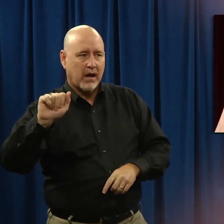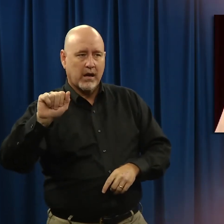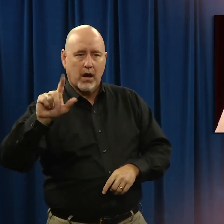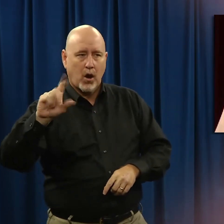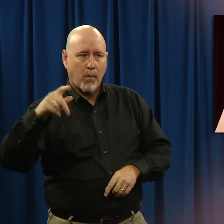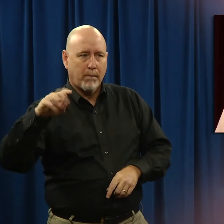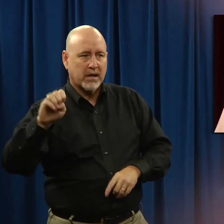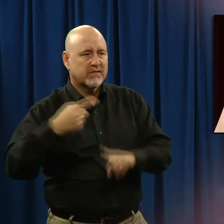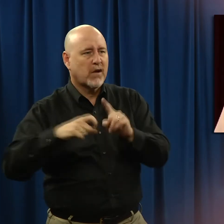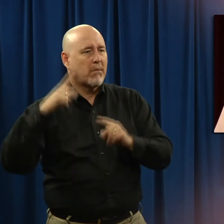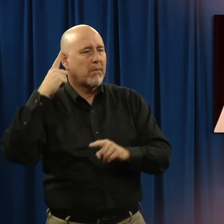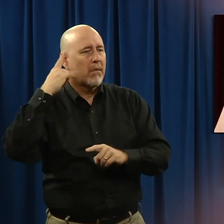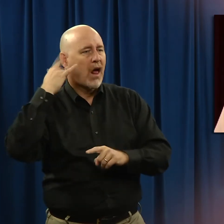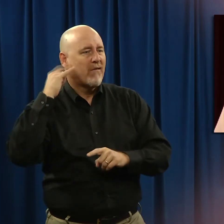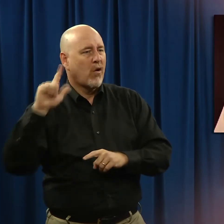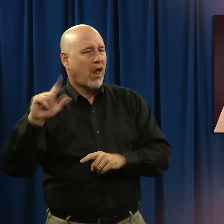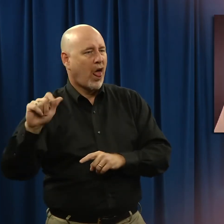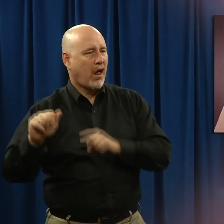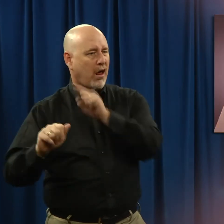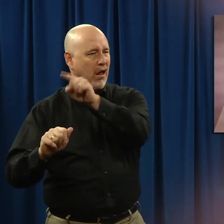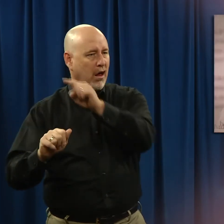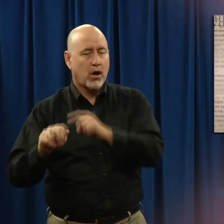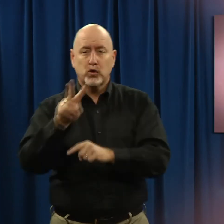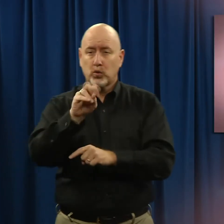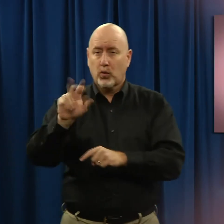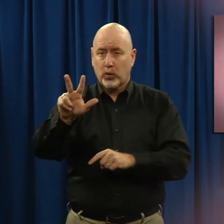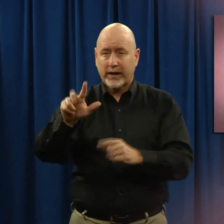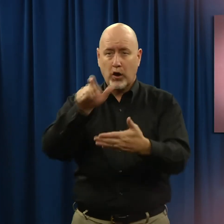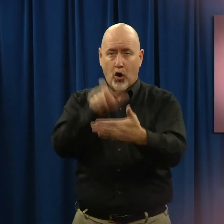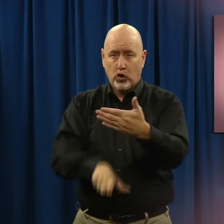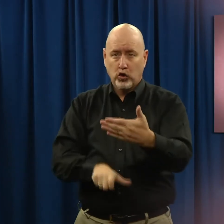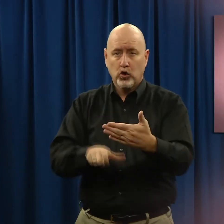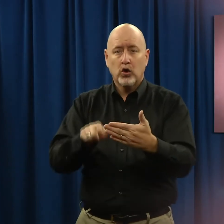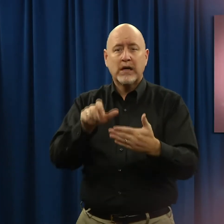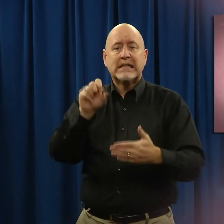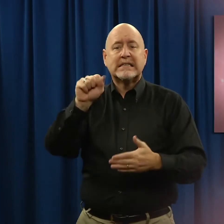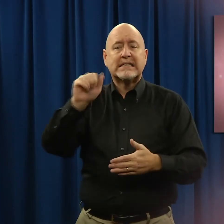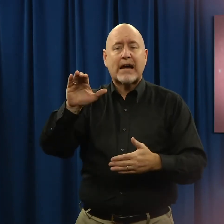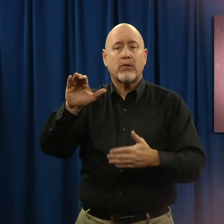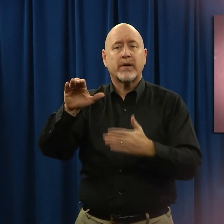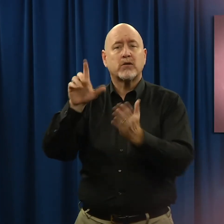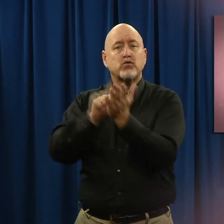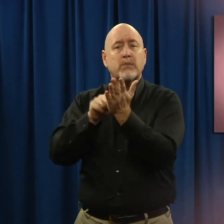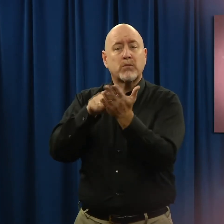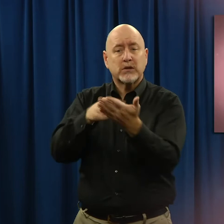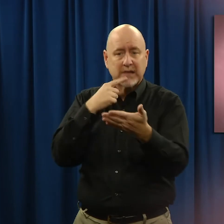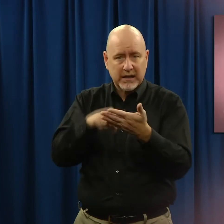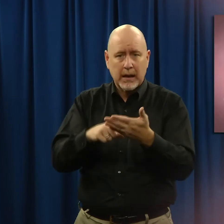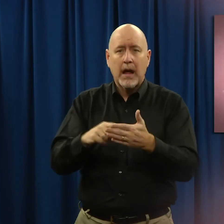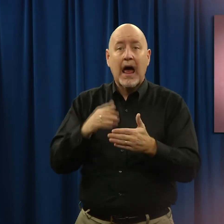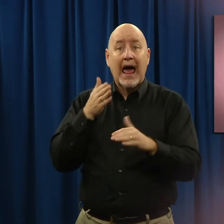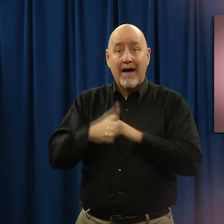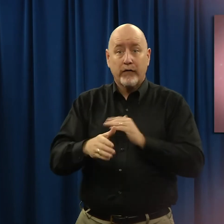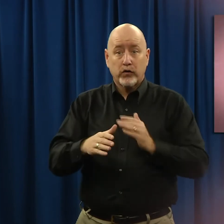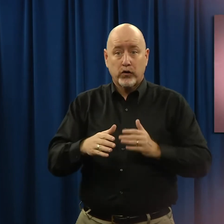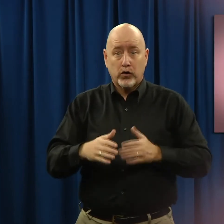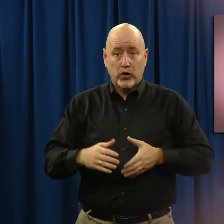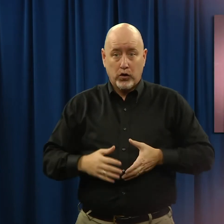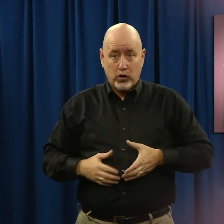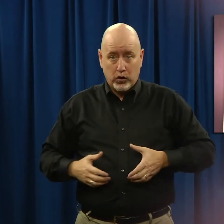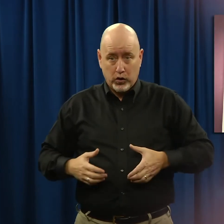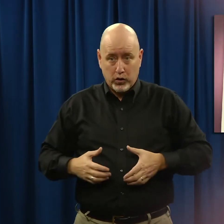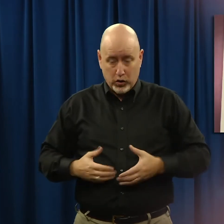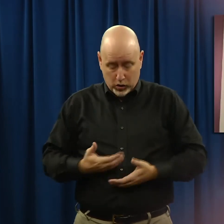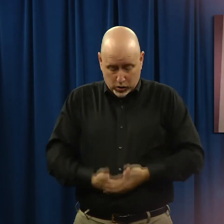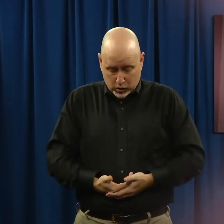Angeles, California. In a 2003 article, the Sacramento Bee reported that she bled to death after her cervix was punctured during